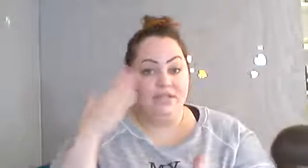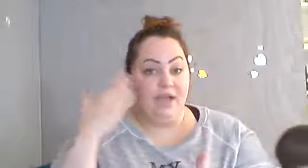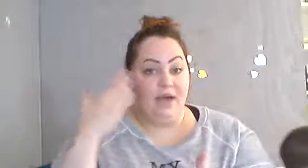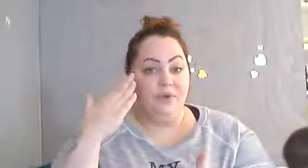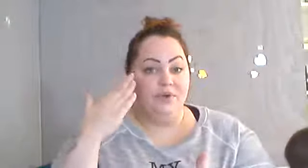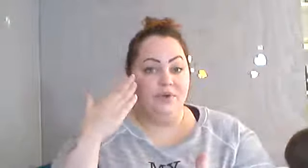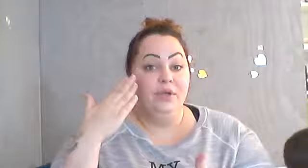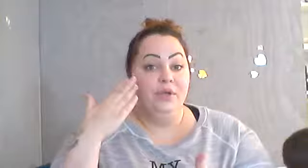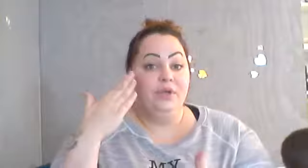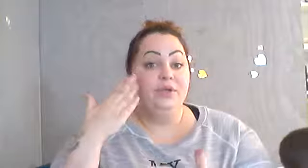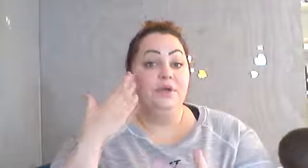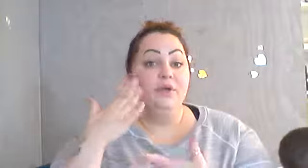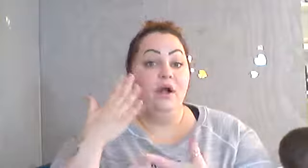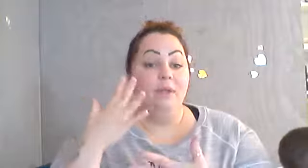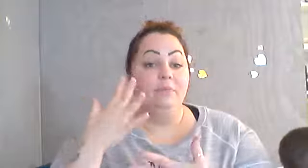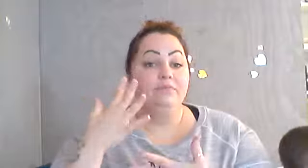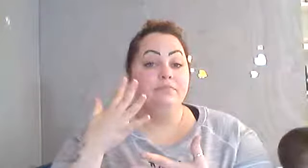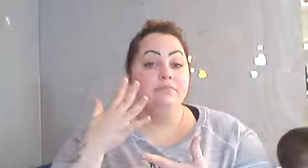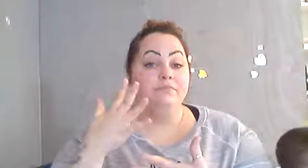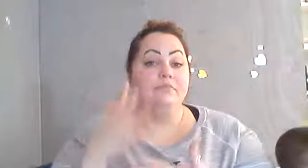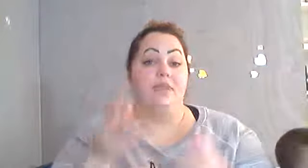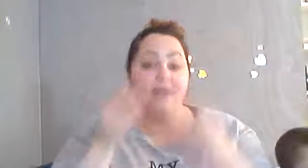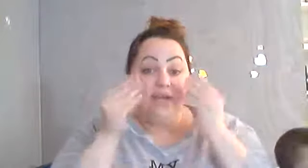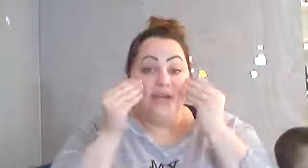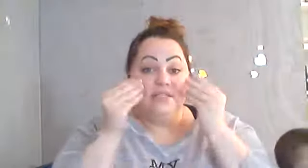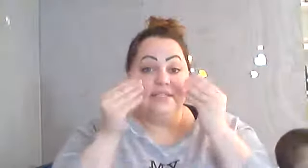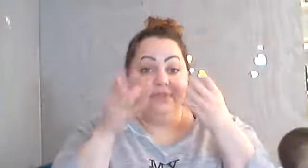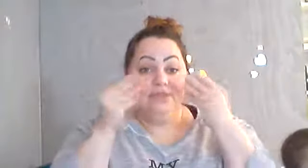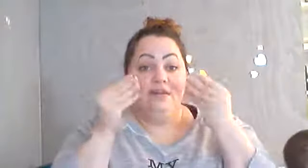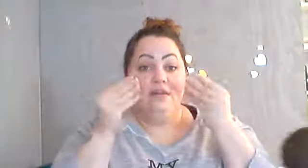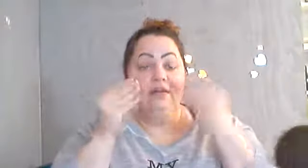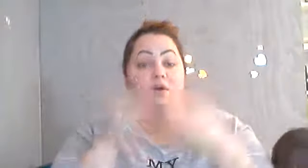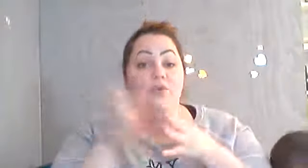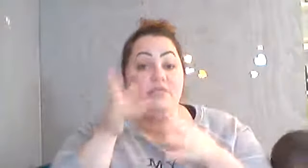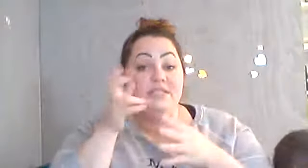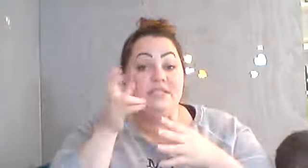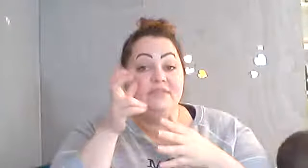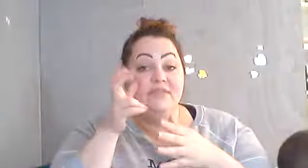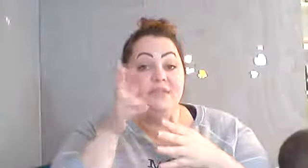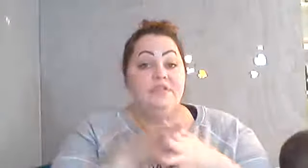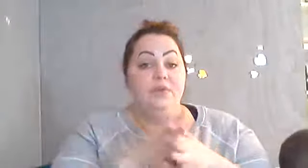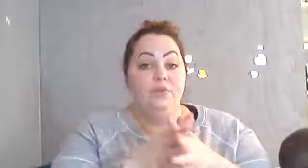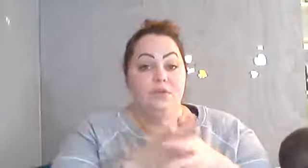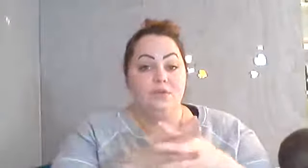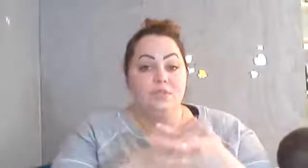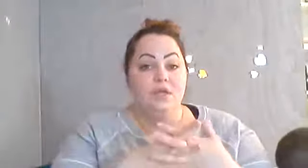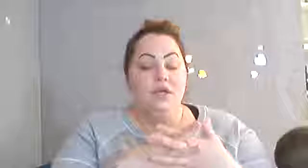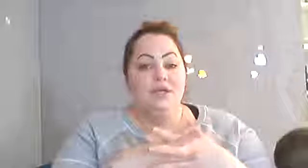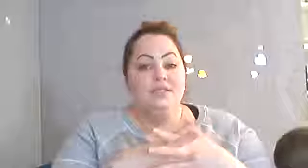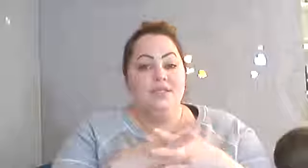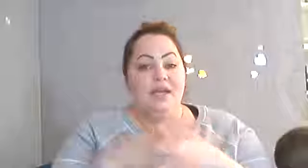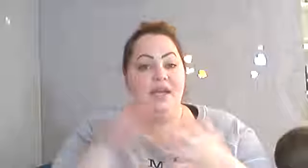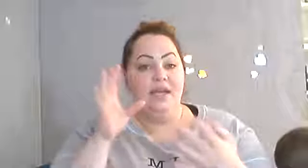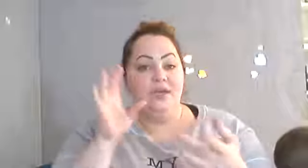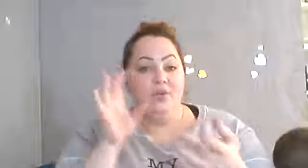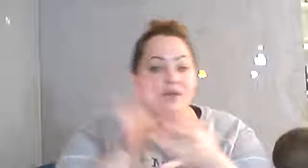how you're like accepting or receiving the materials. Because then I kind of know how